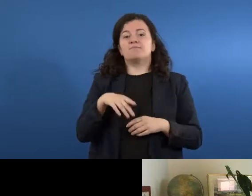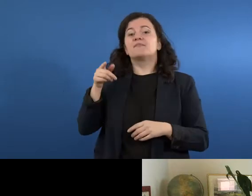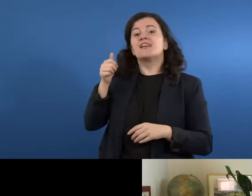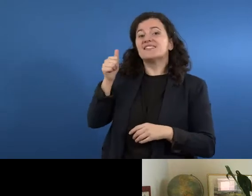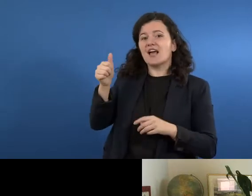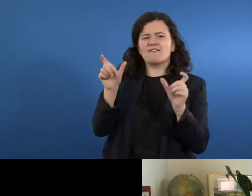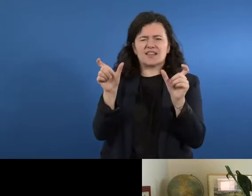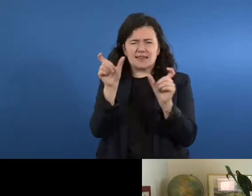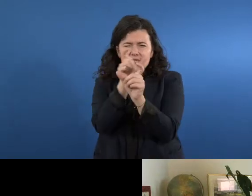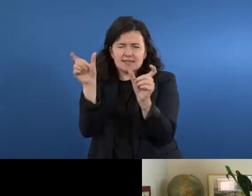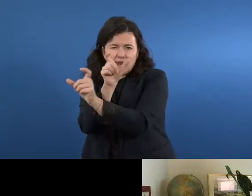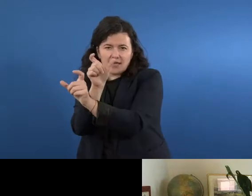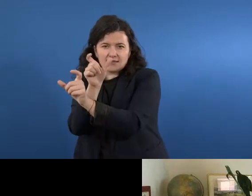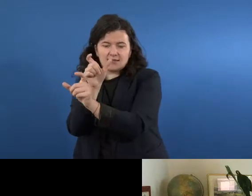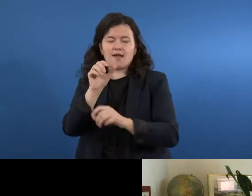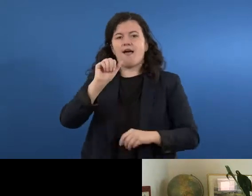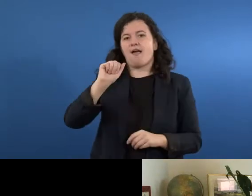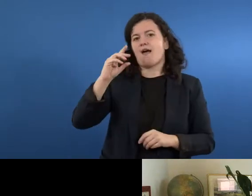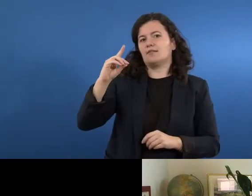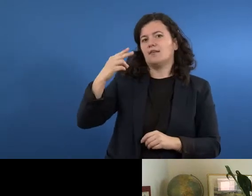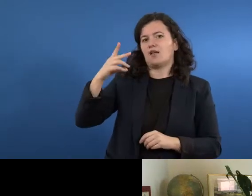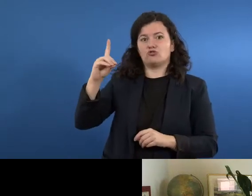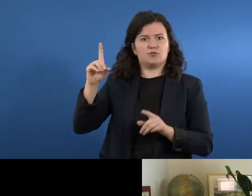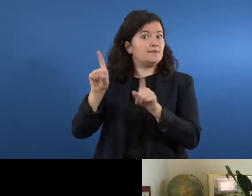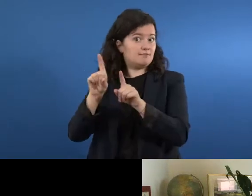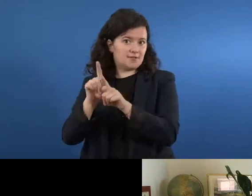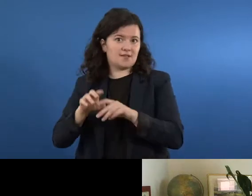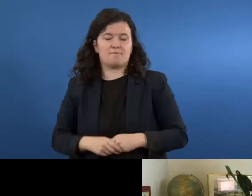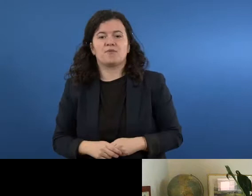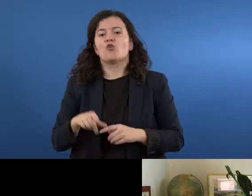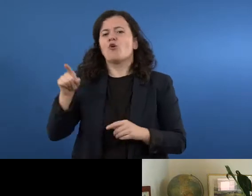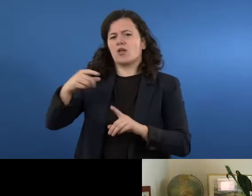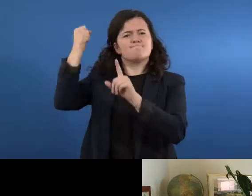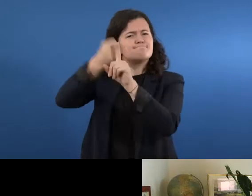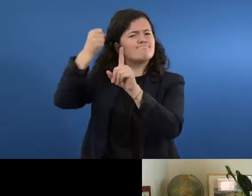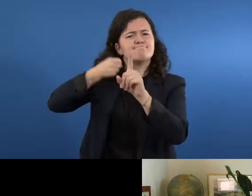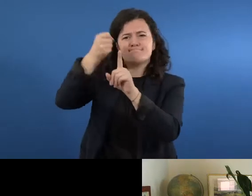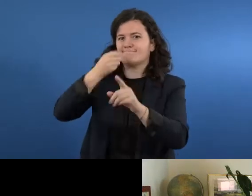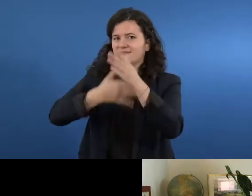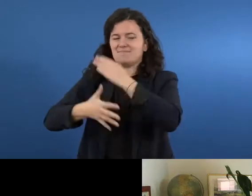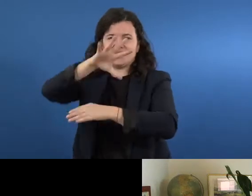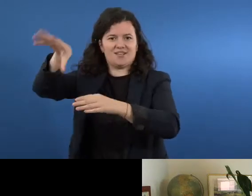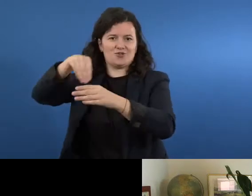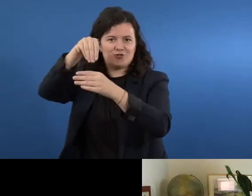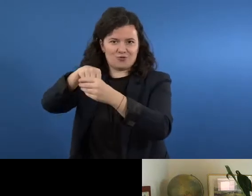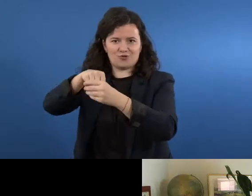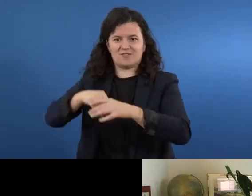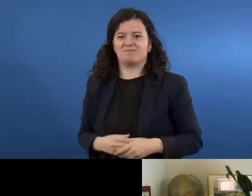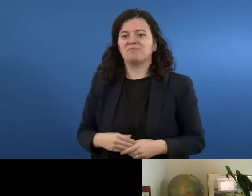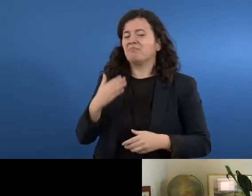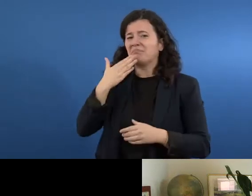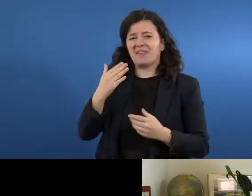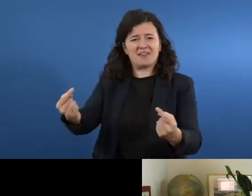conditions, as well as other disabilities and additional needs. Thank you very much for joining us today, Neil. Thank you, it's a